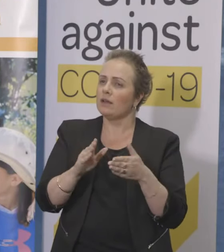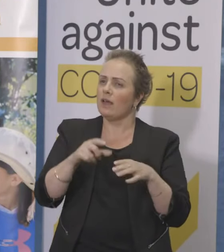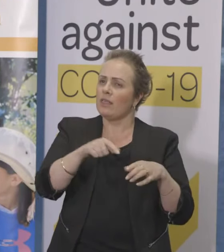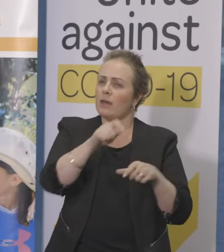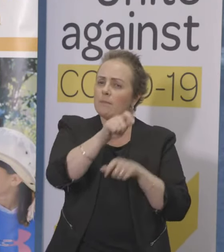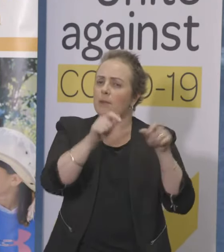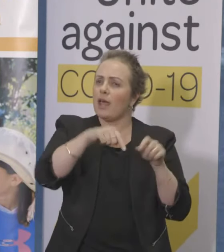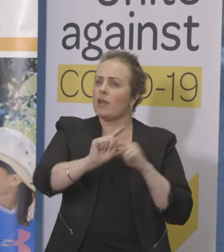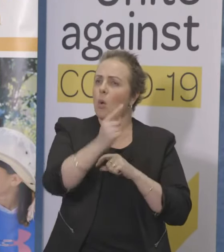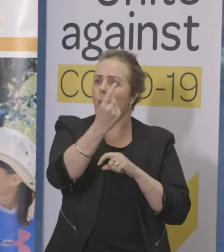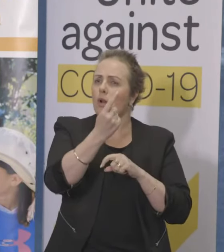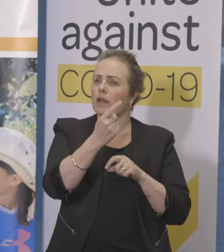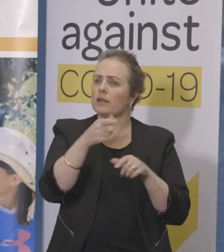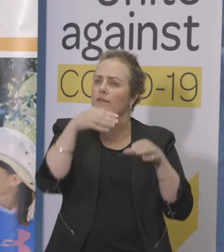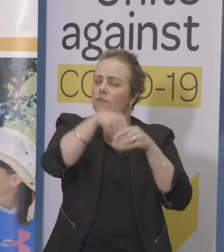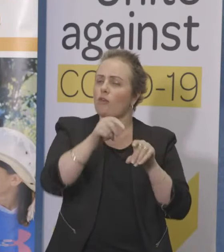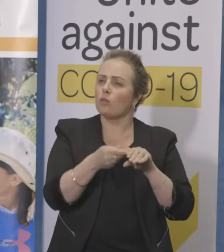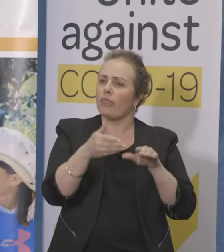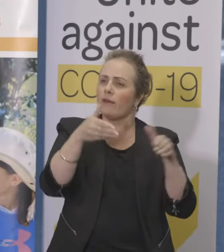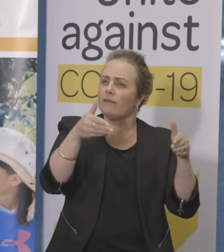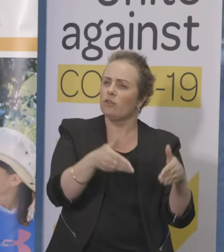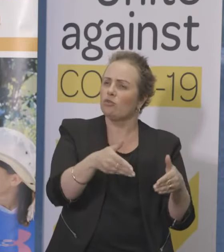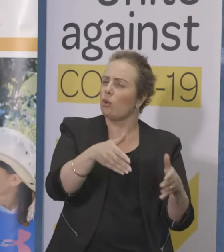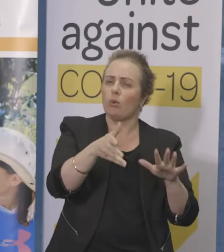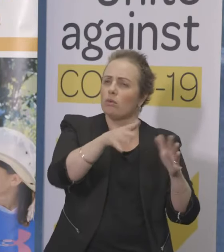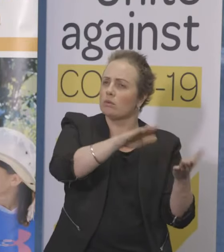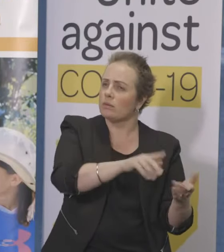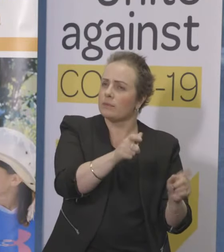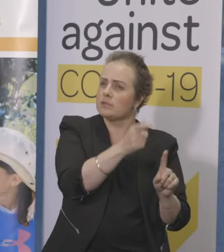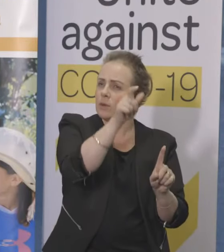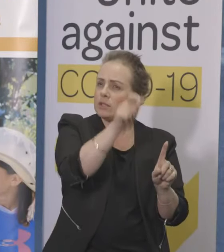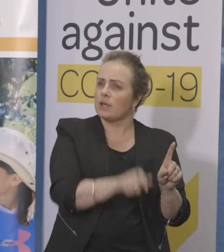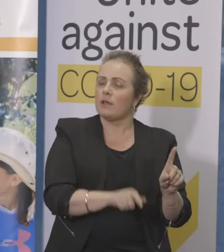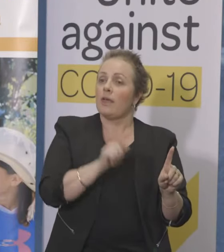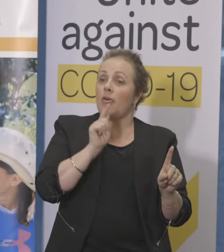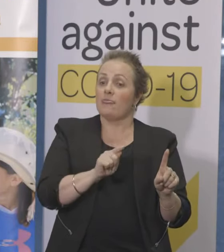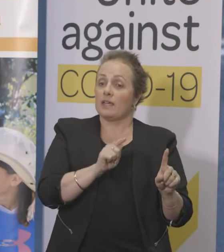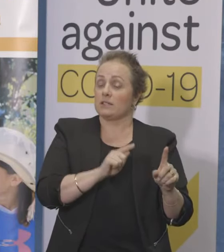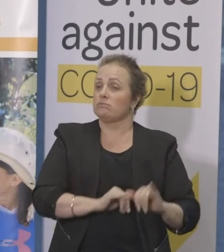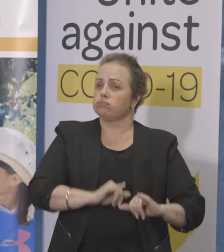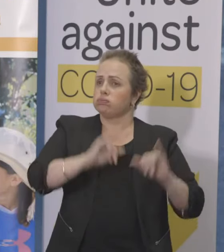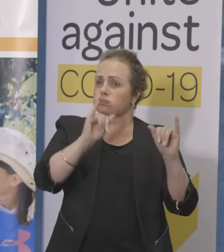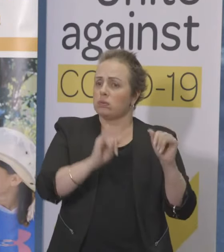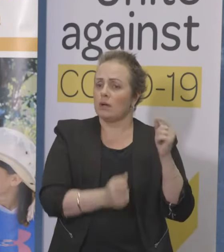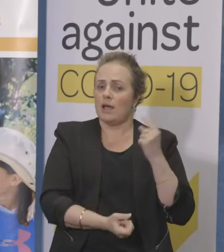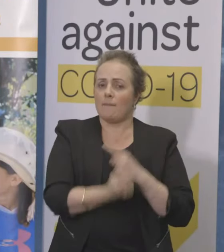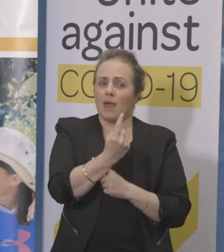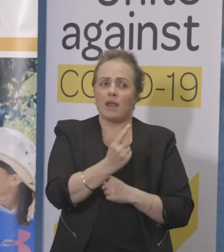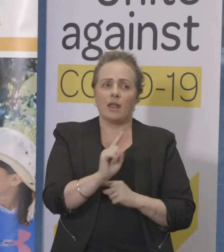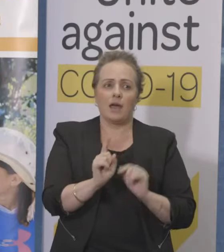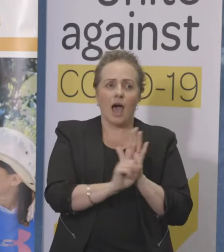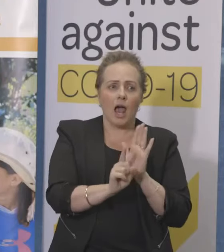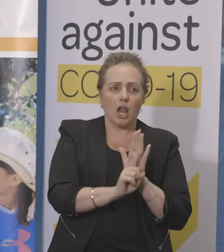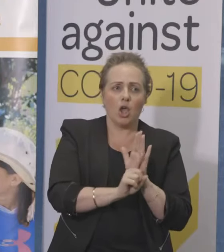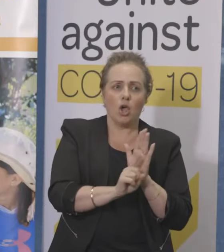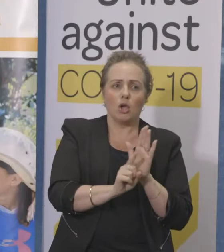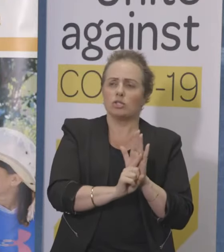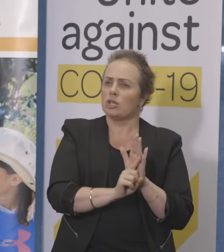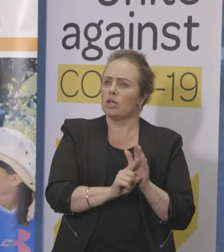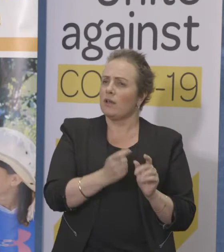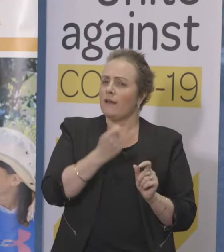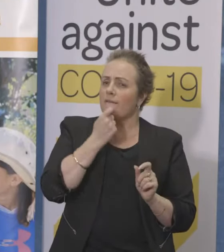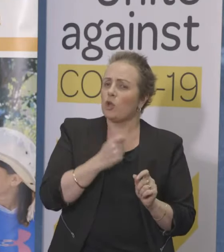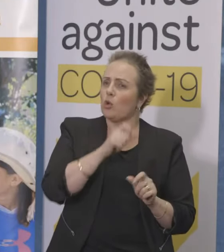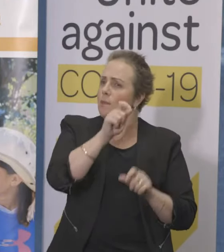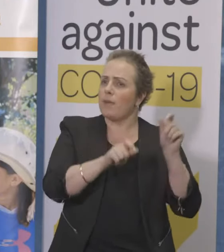just been revealed, and your dashboard was a flashing orange alert. Mm-hmm. There haven't been many new cases in that Yep. bereavement subcluster recently. Do you